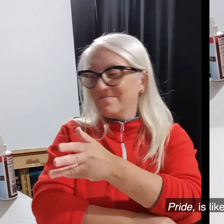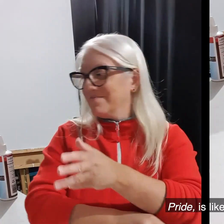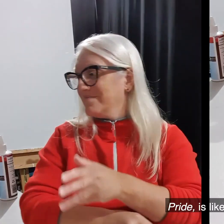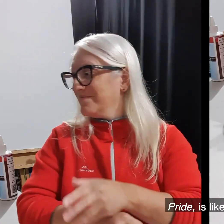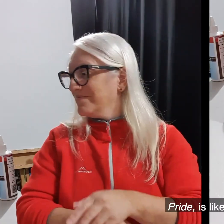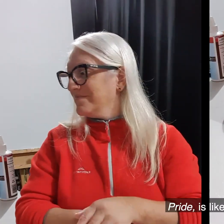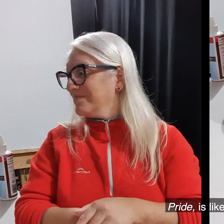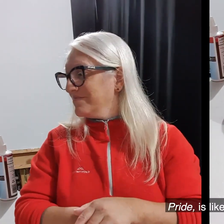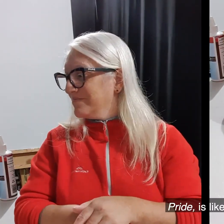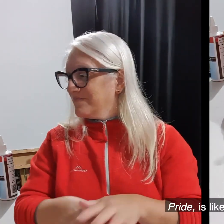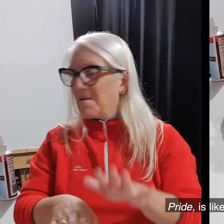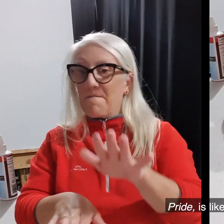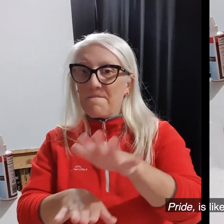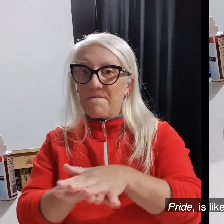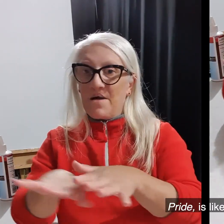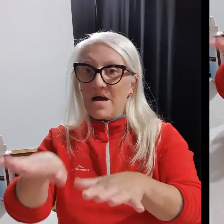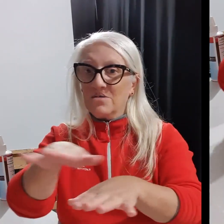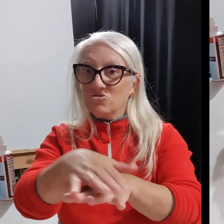Pride is like this.